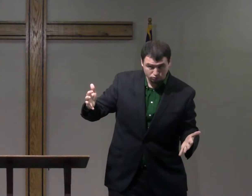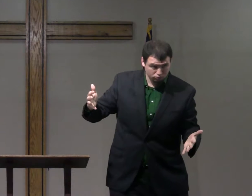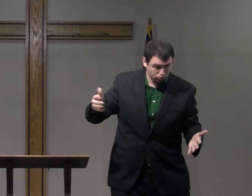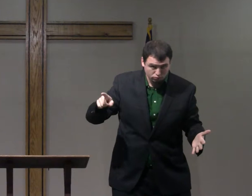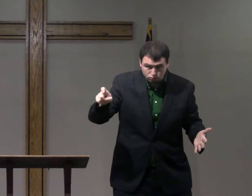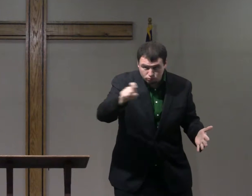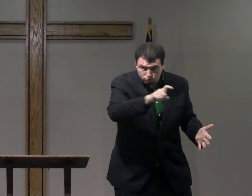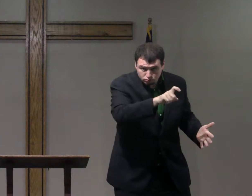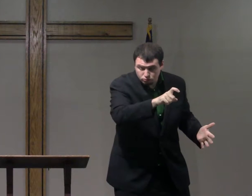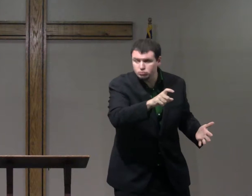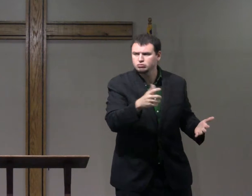So have we done that?